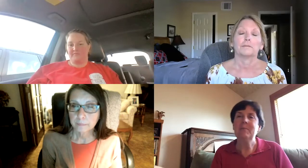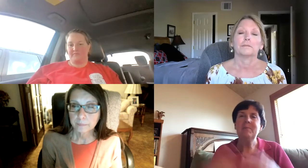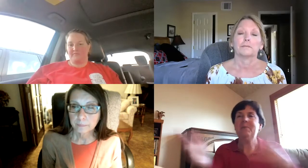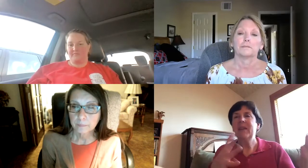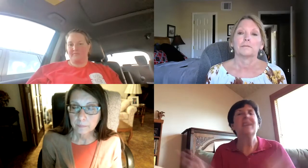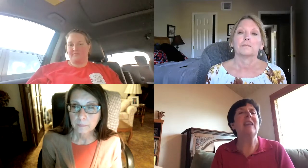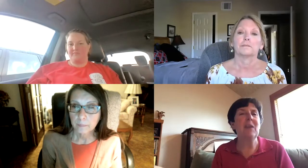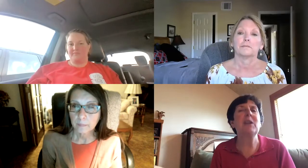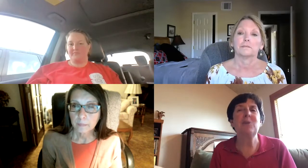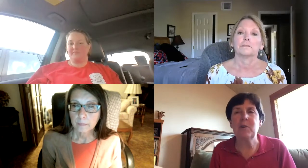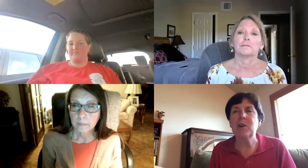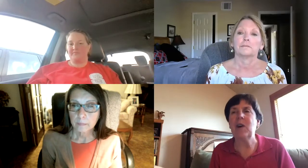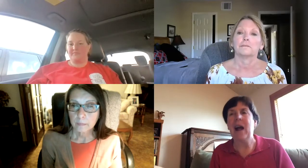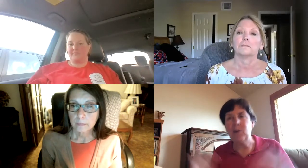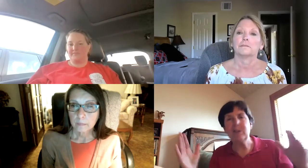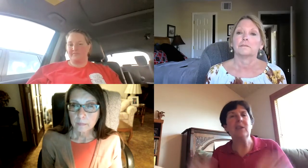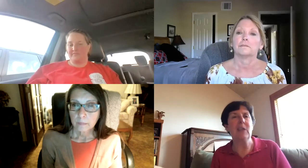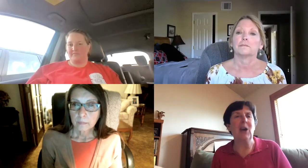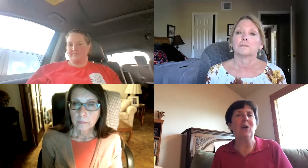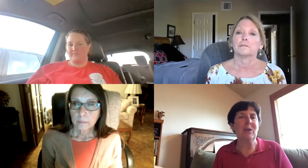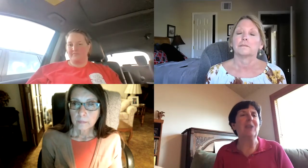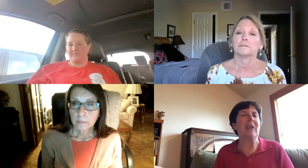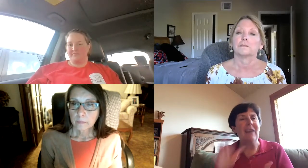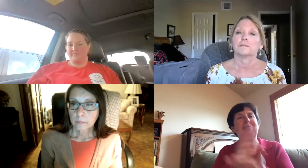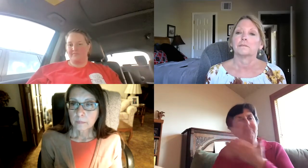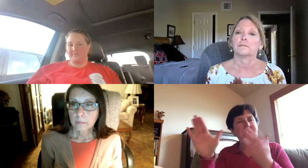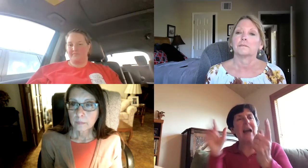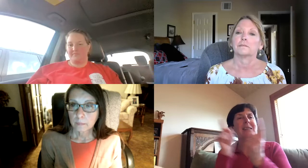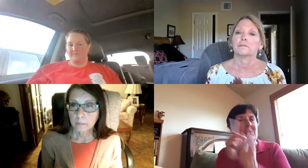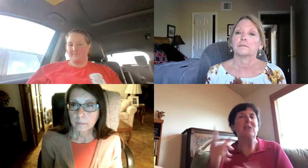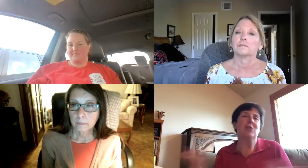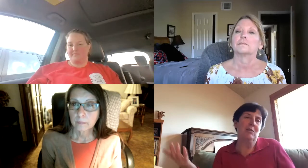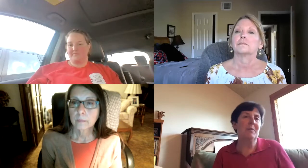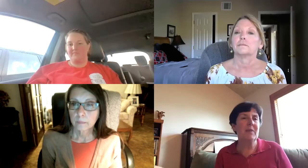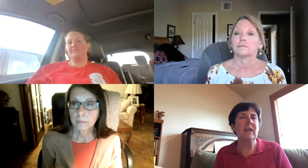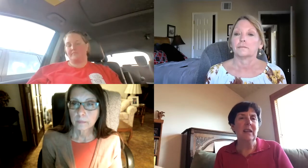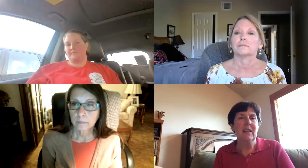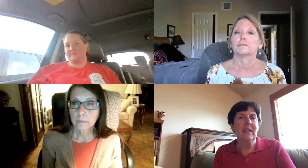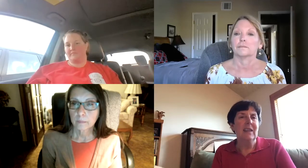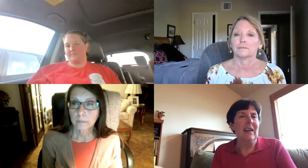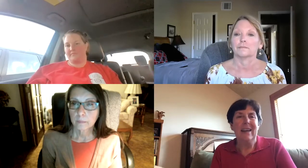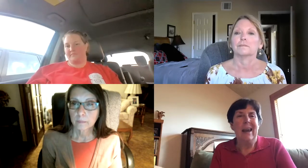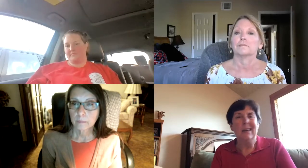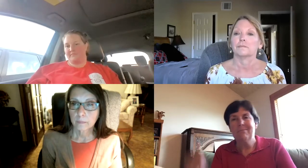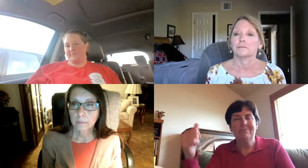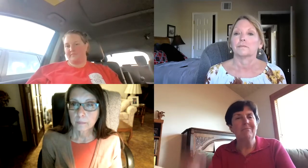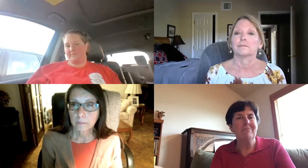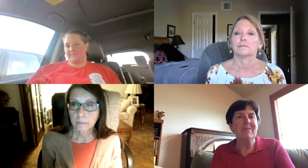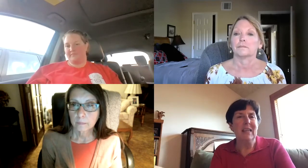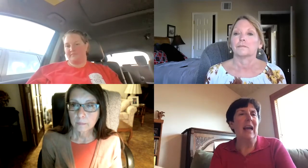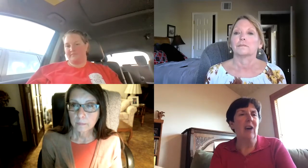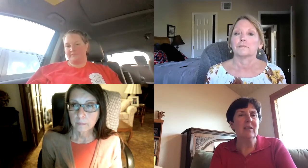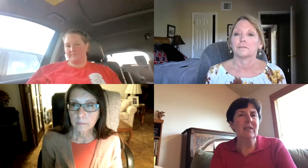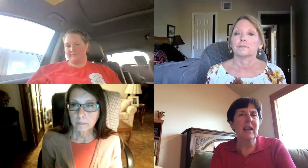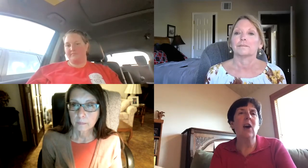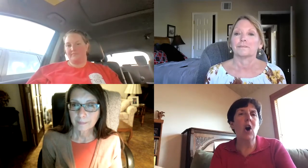Anyway, then when you're out, you know, okay, nice to meet you, and